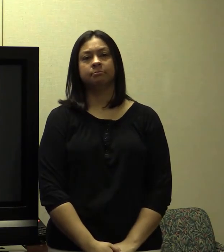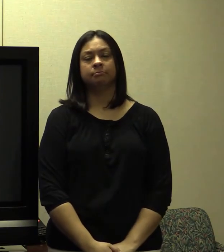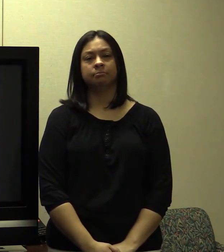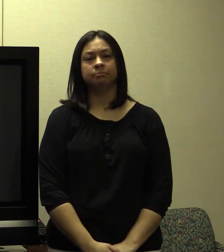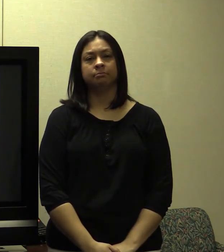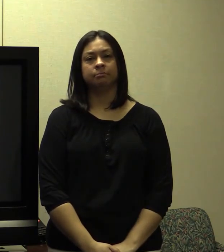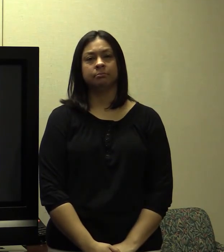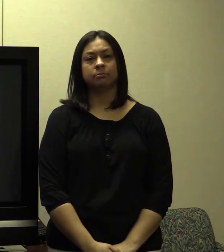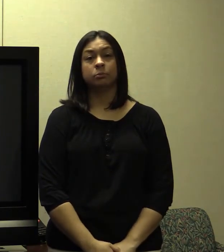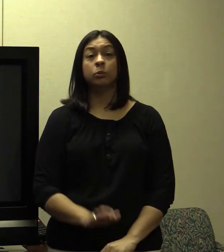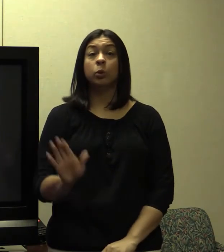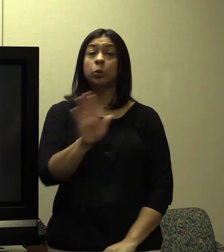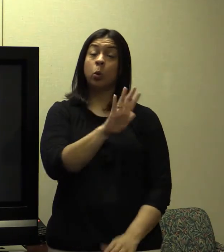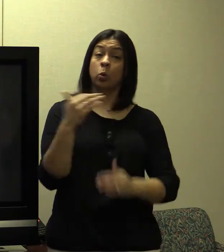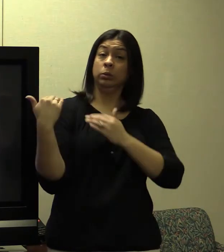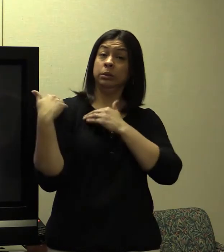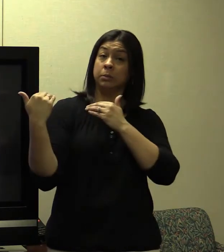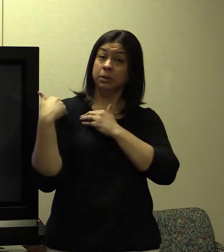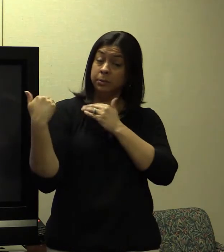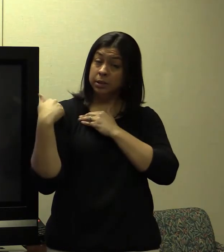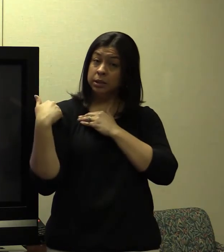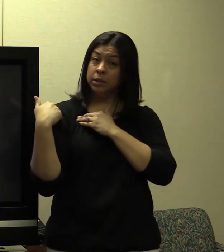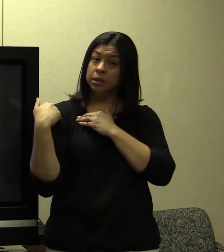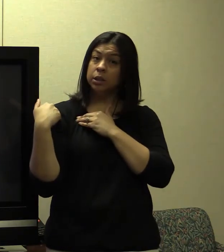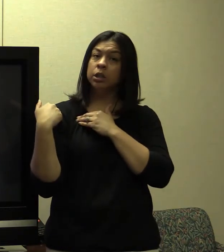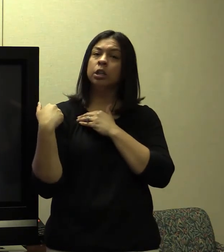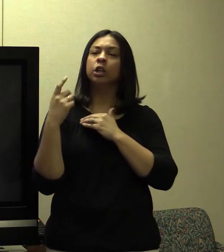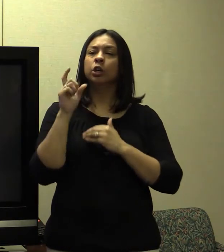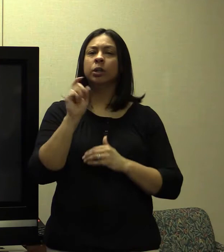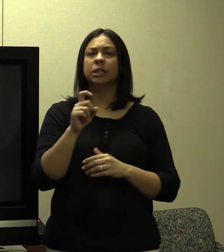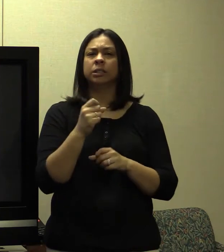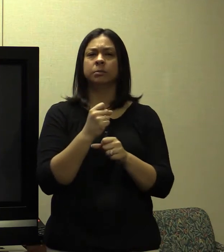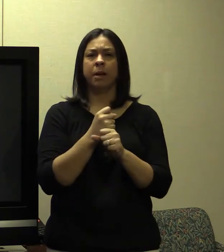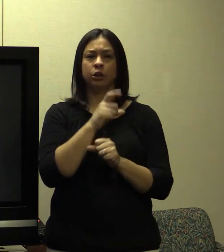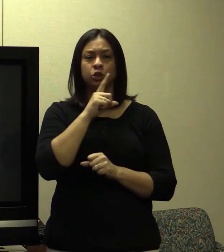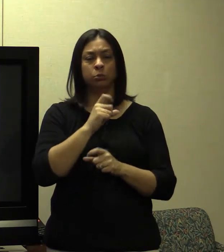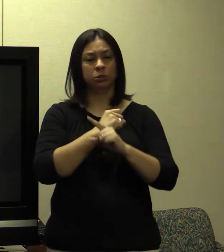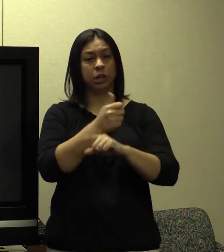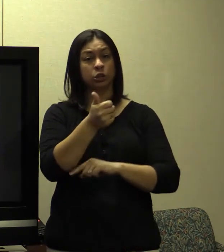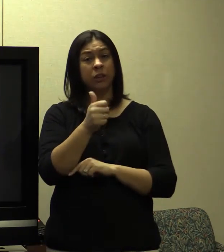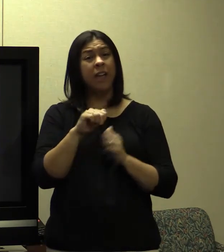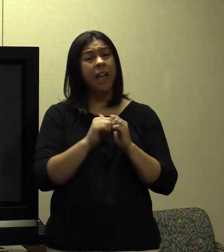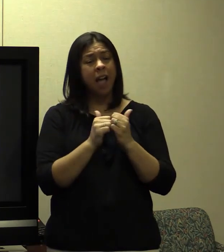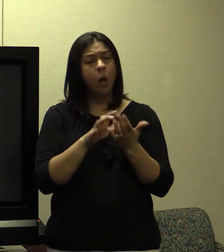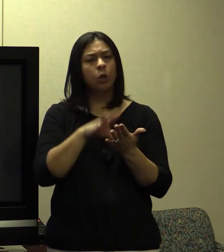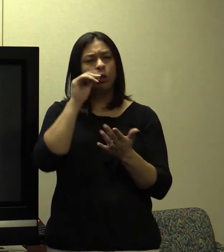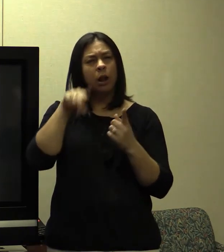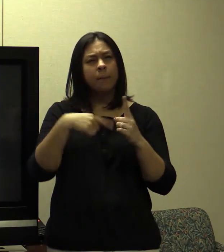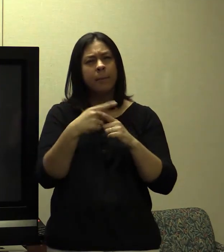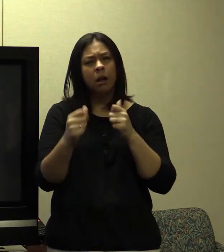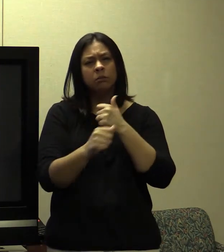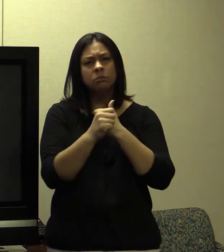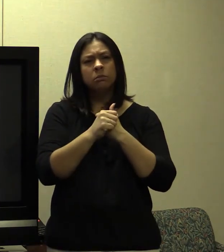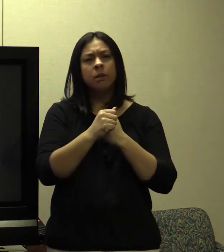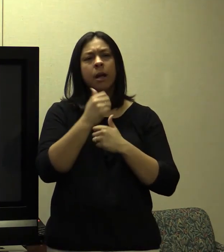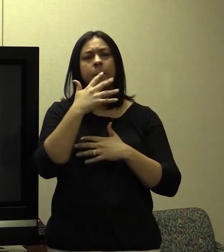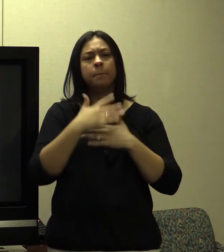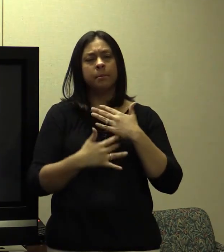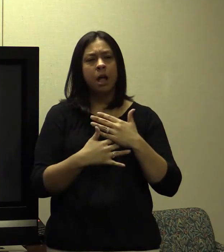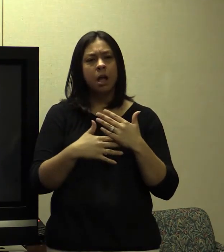So your responsibilities: you need to be able to protect yourself by learning about the hazards of bloodborne pathogens, know what to do if you